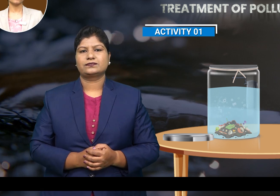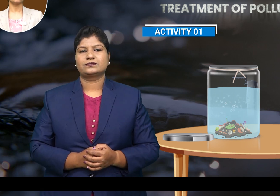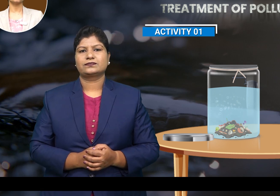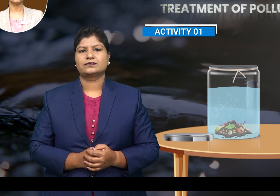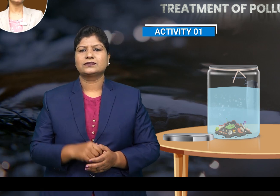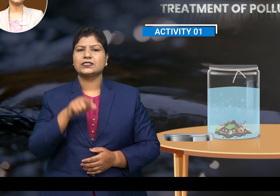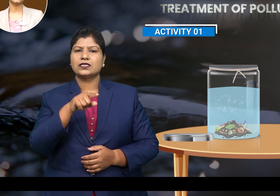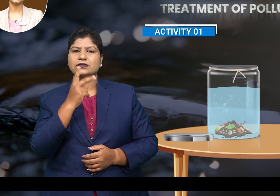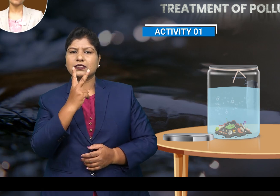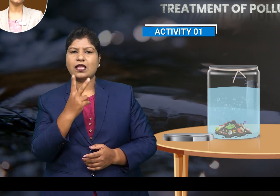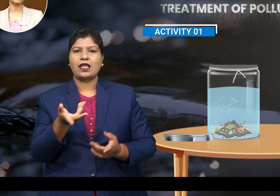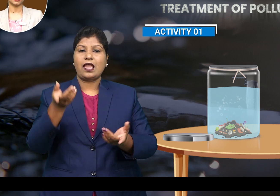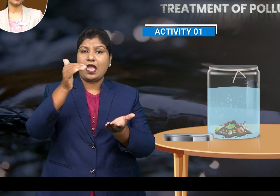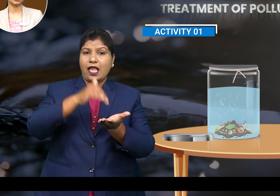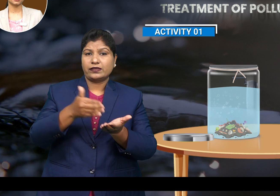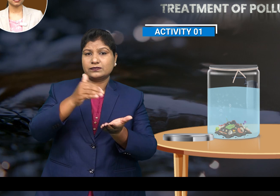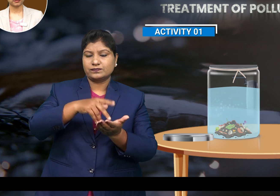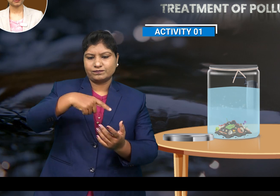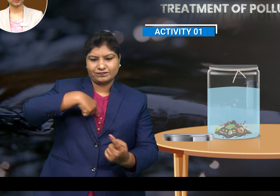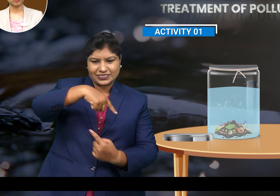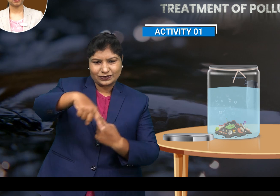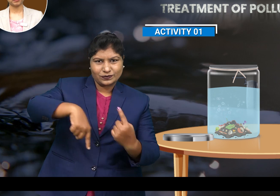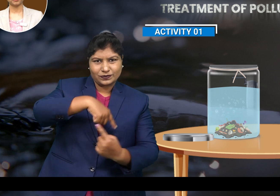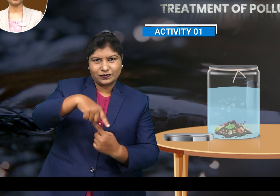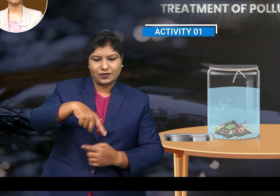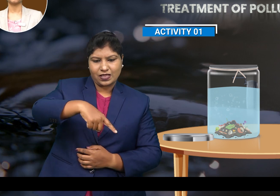You may have to stir it several times.